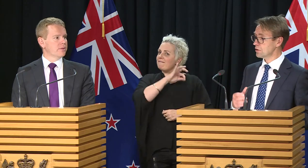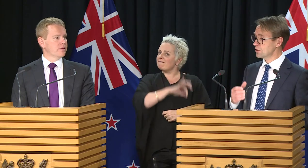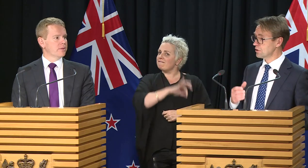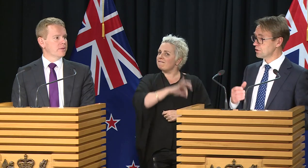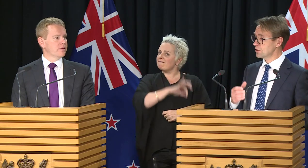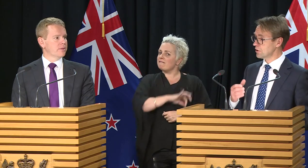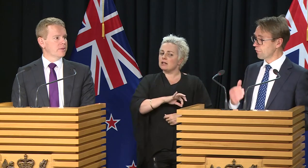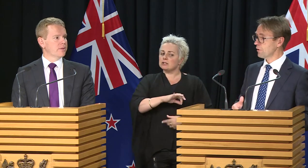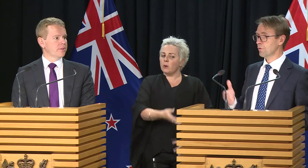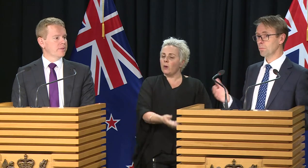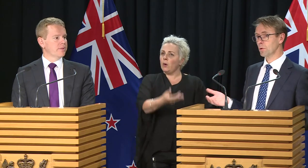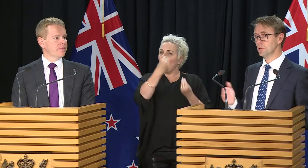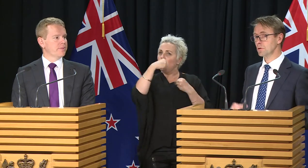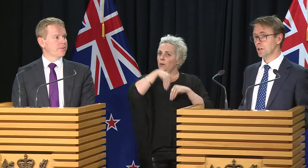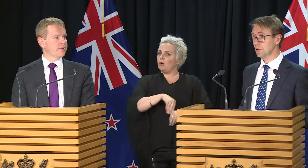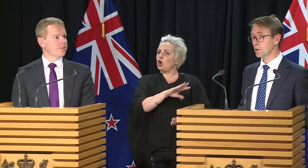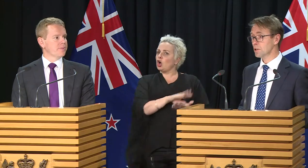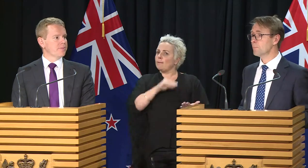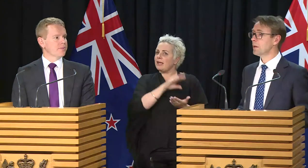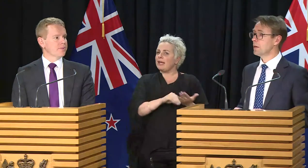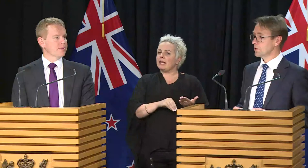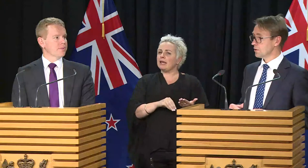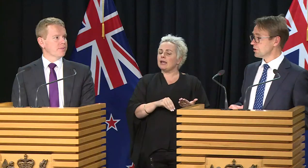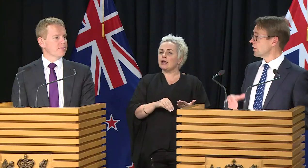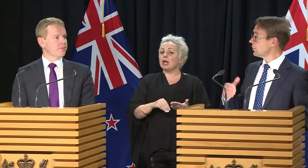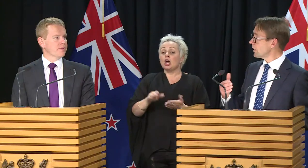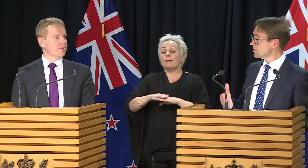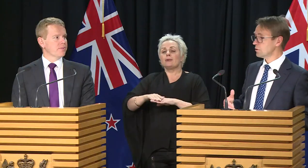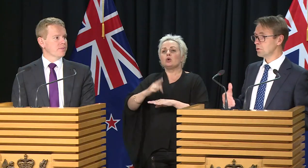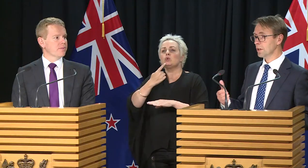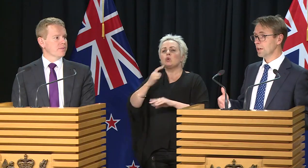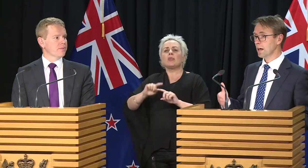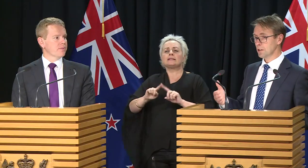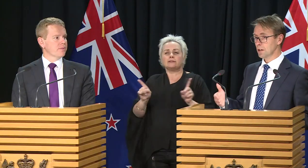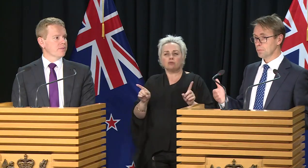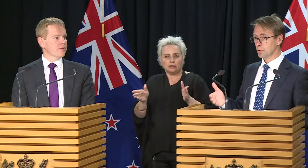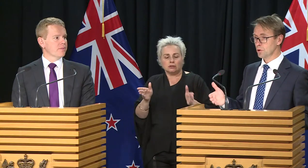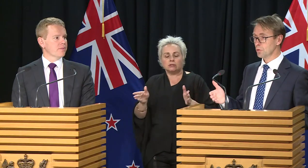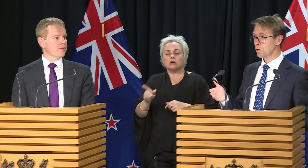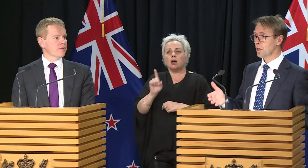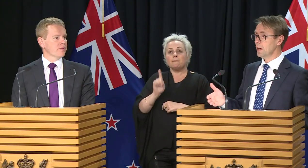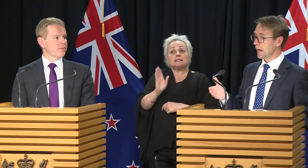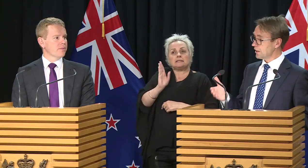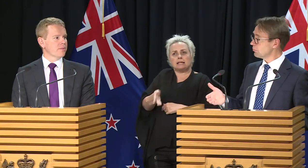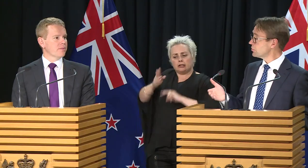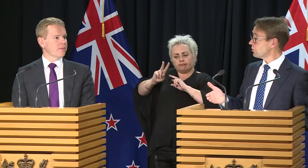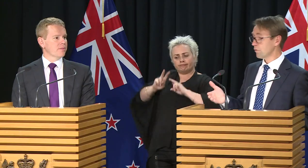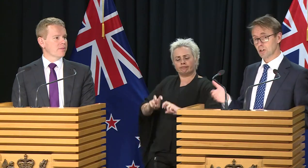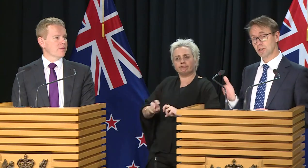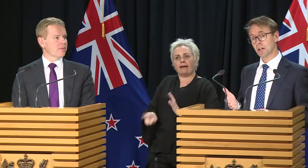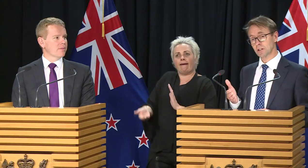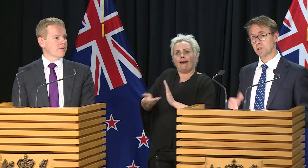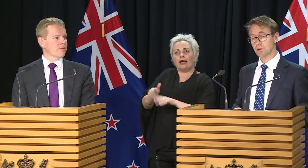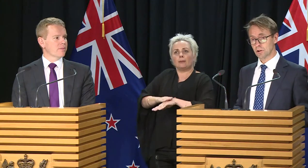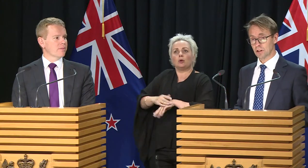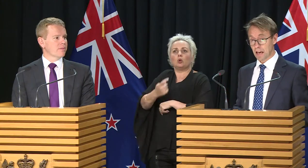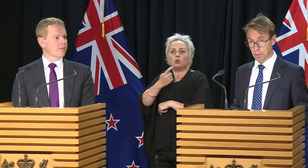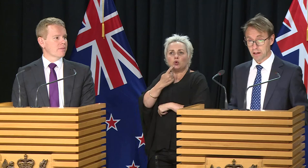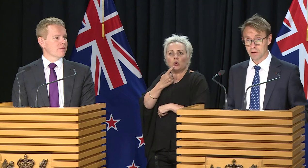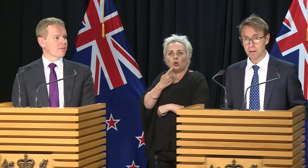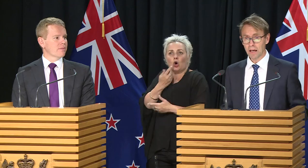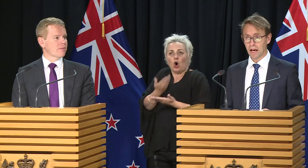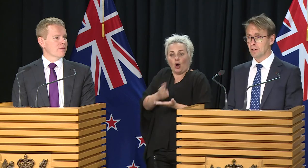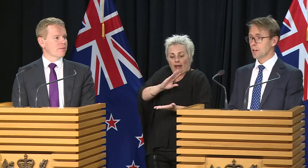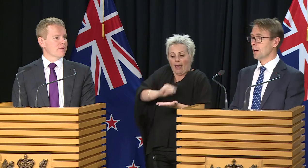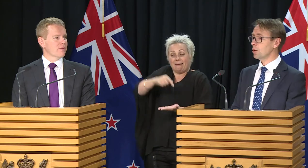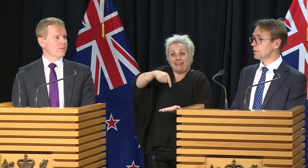It's different from Bluetooth technology, so saying we are still looking at adding Bluetooth functionality to the app